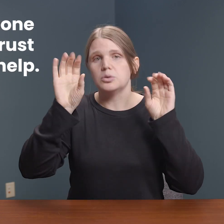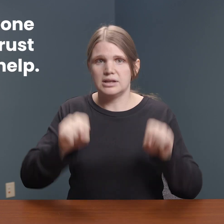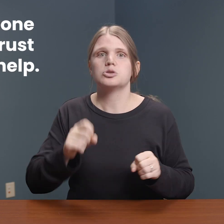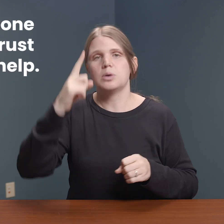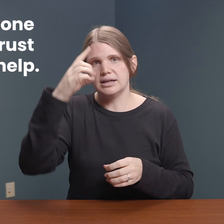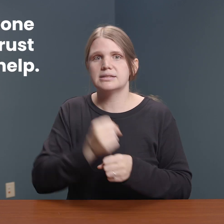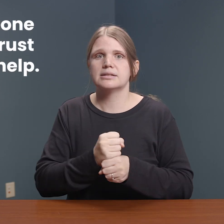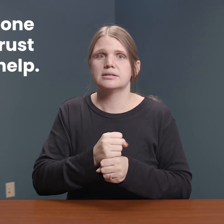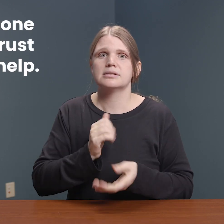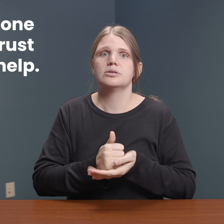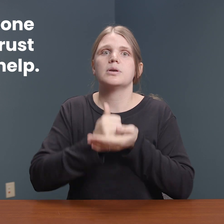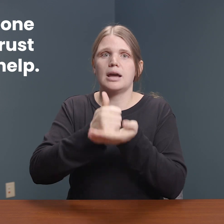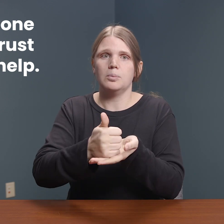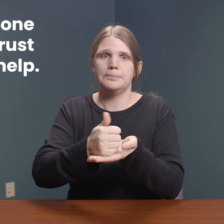can trust who can help.